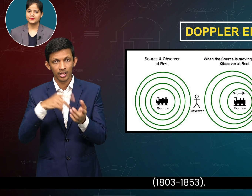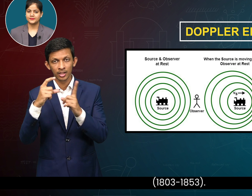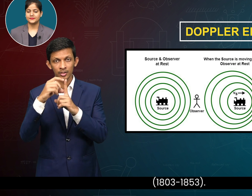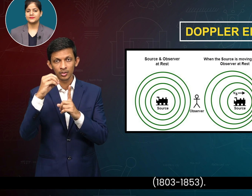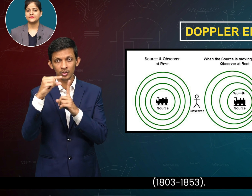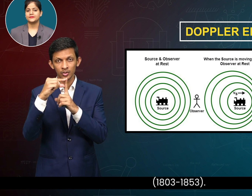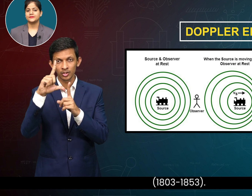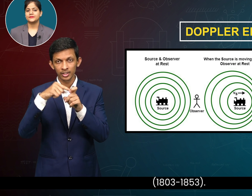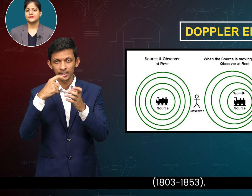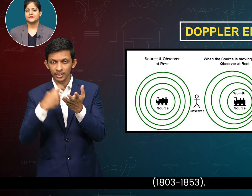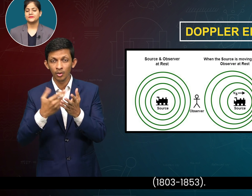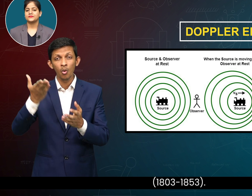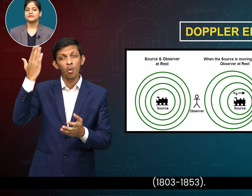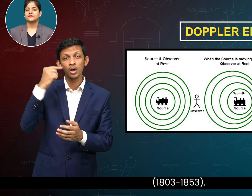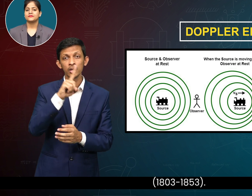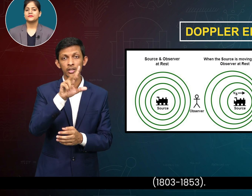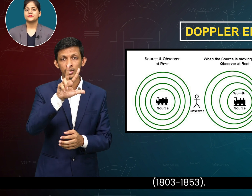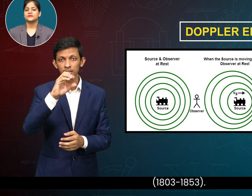1853.